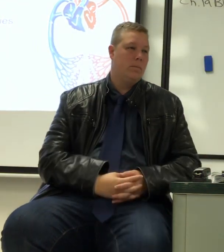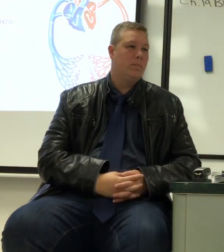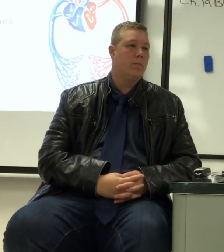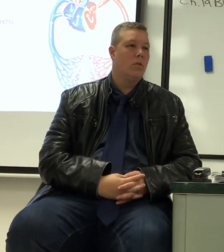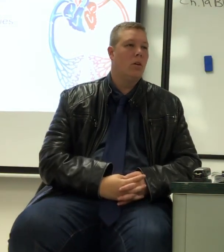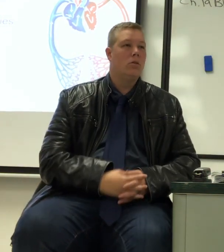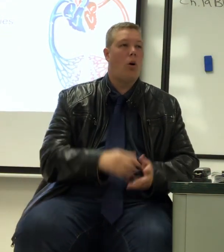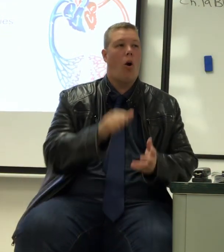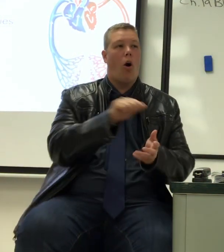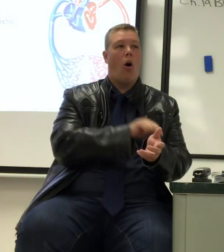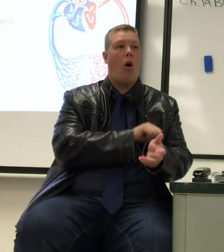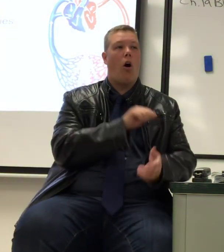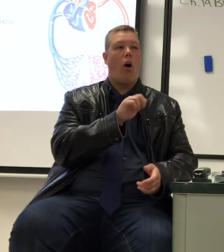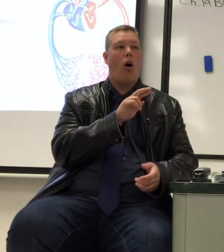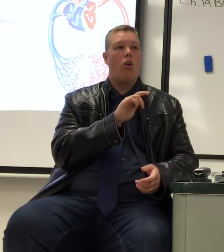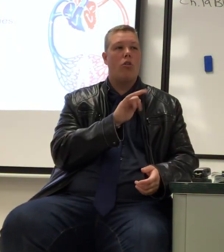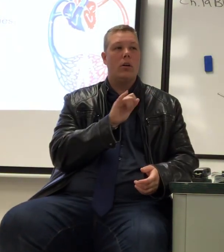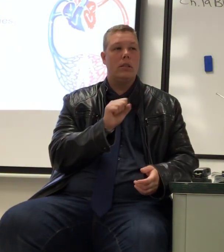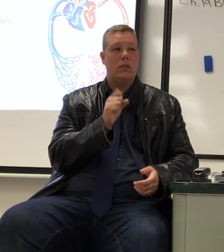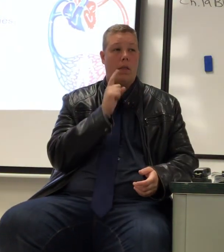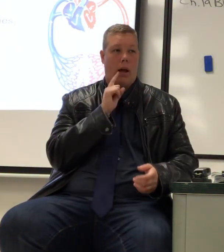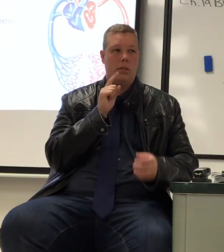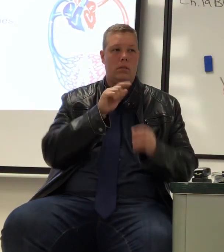The arteries are the distributors.